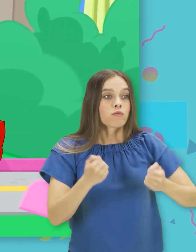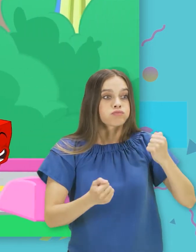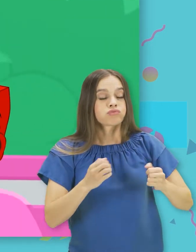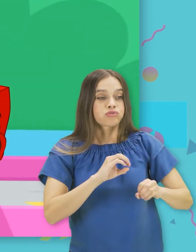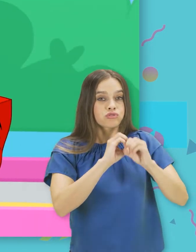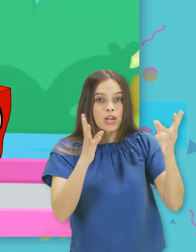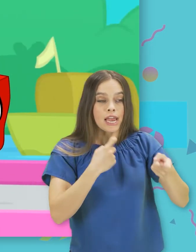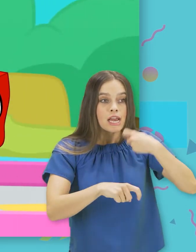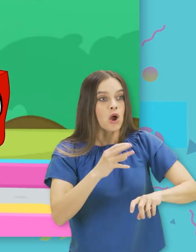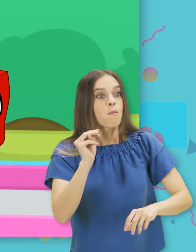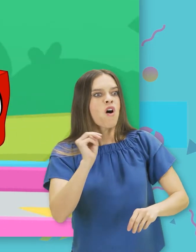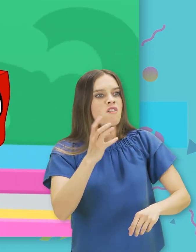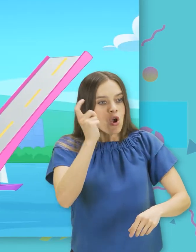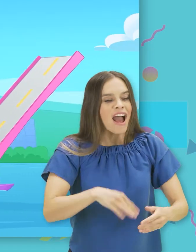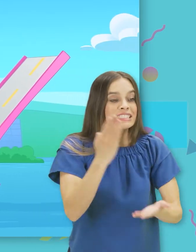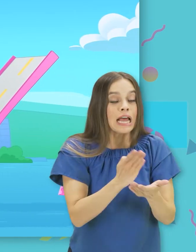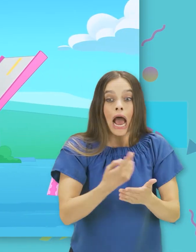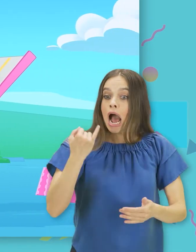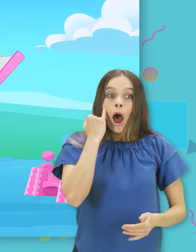Morphle, you have to stop If you don't, we will